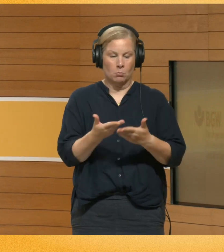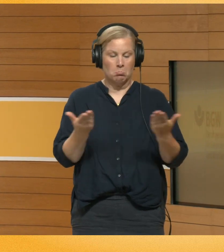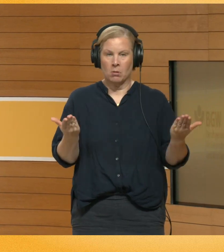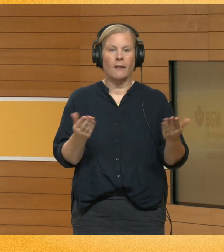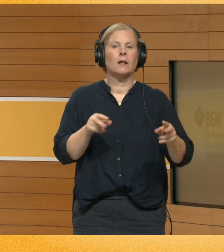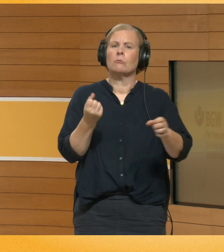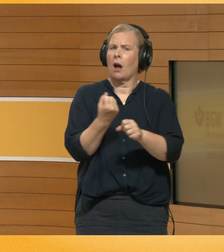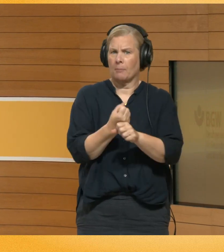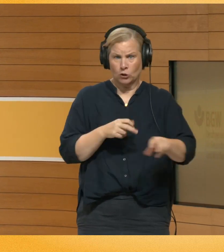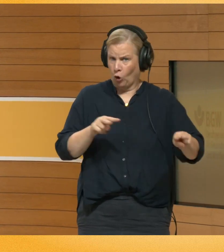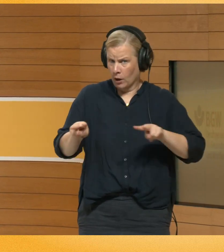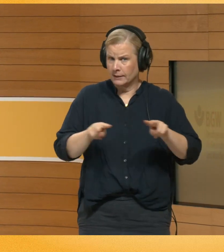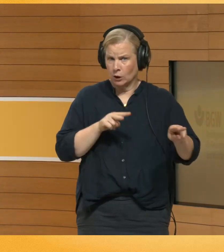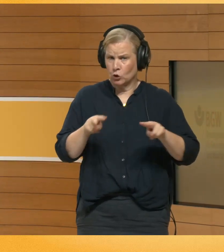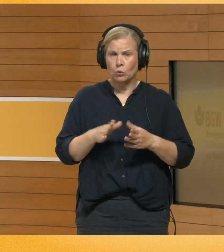space arrangement